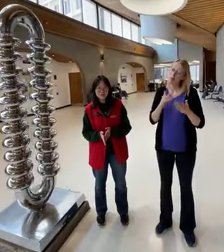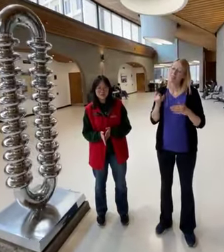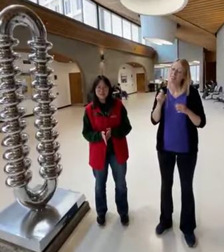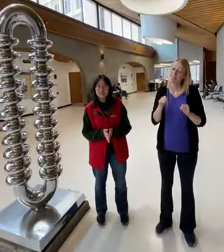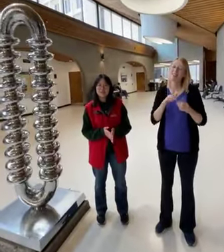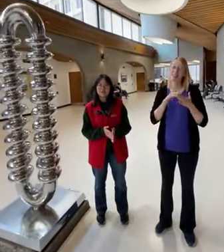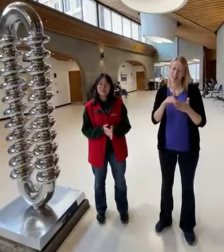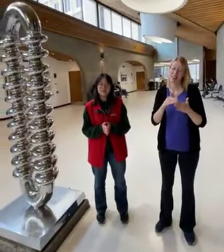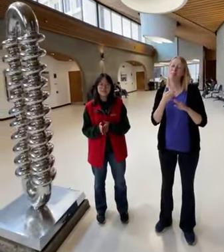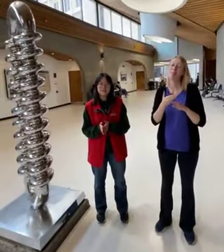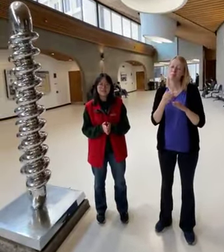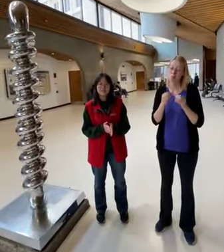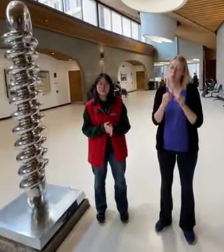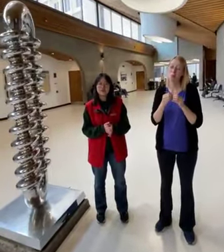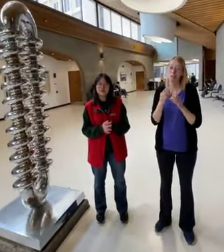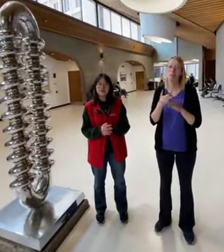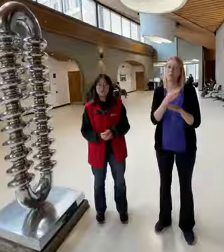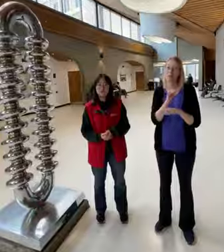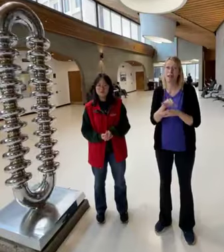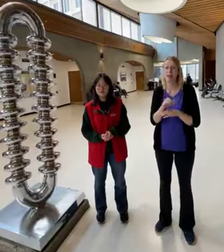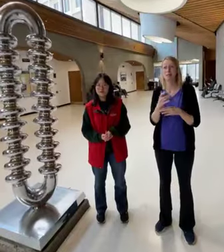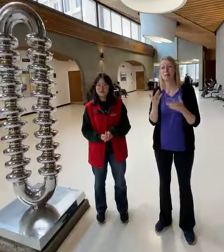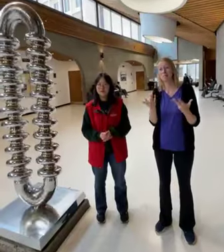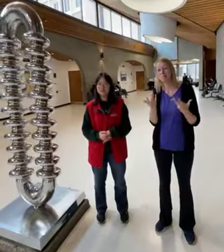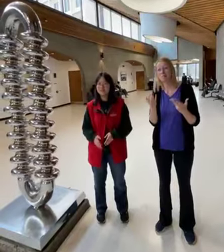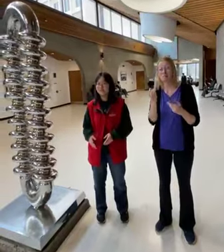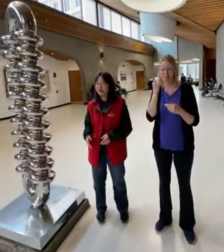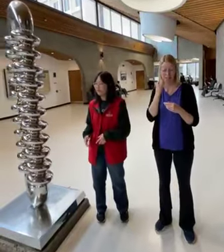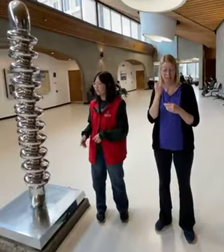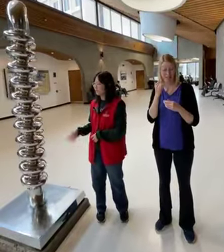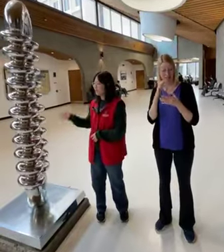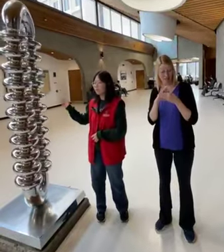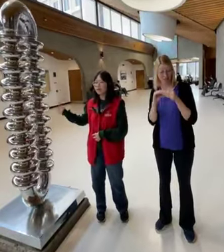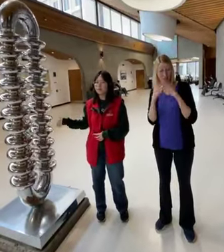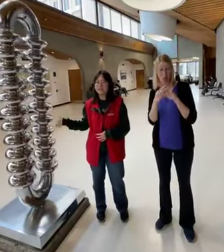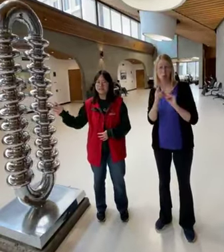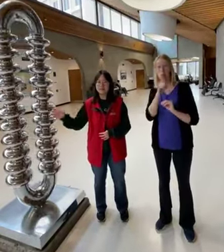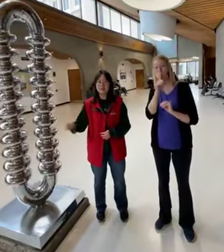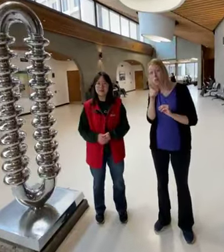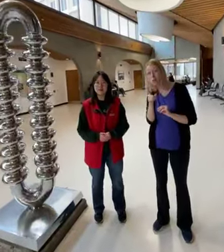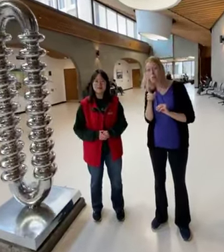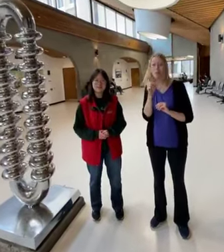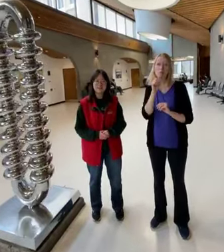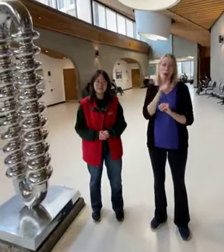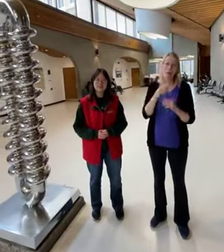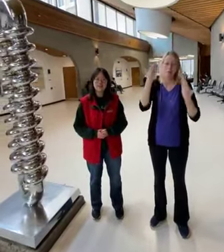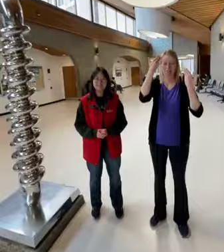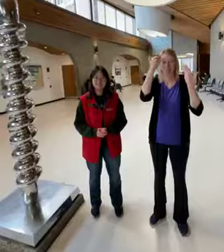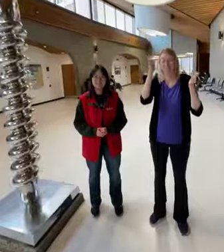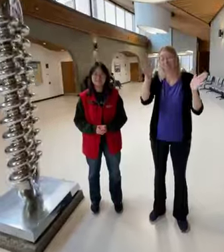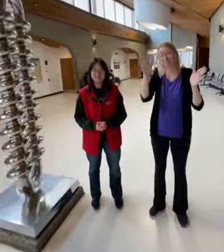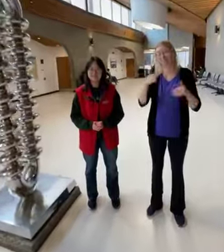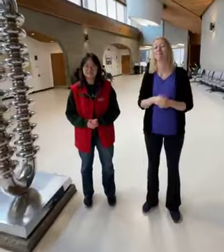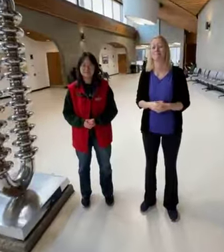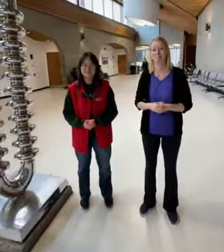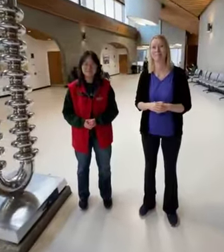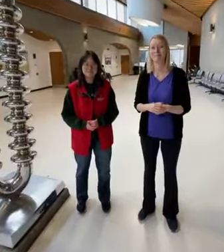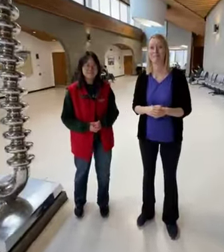bit more before it. So you can maybe take the story with a bit of a grain of salt, but just kind of one of our fun pieces of campus knowledge for you guys.